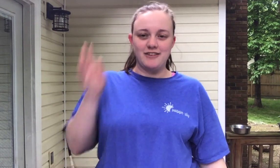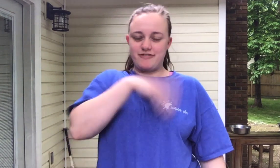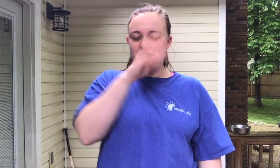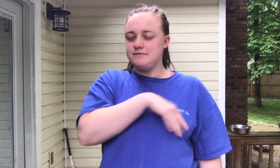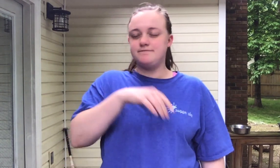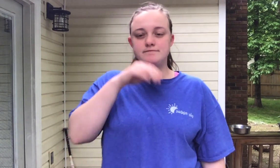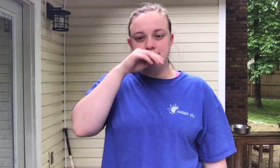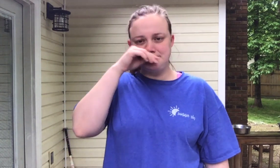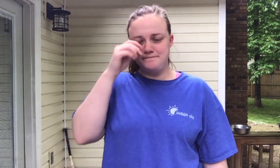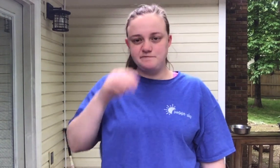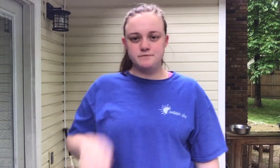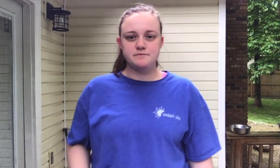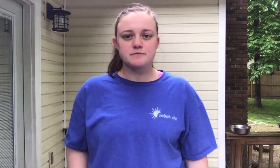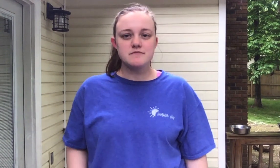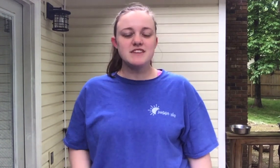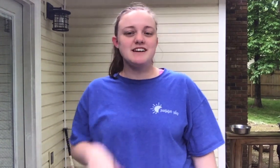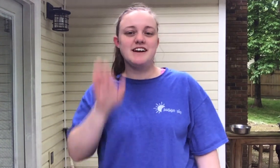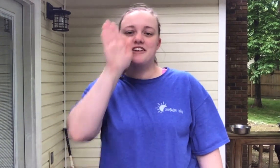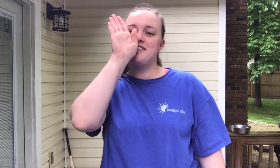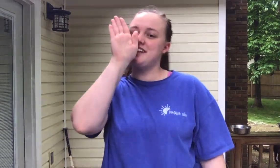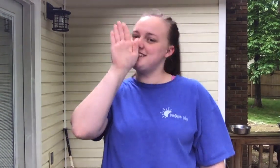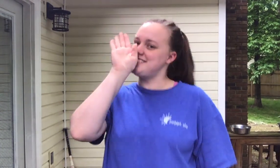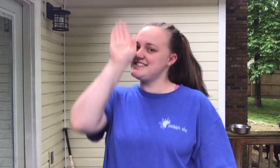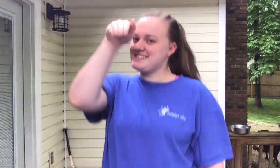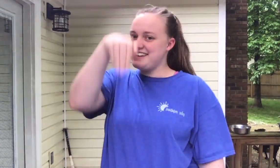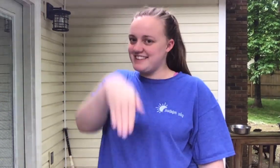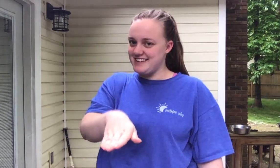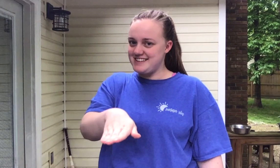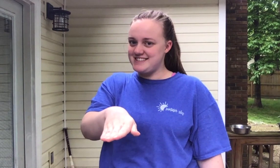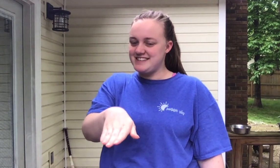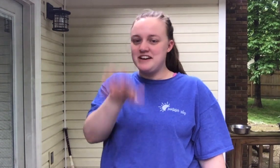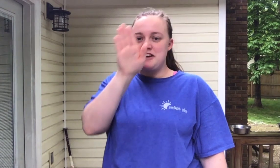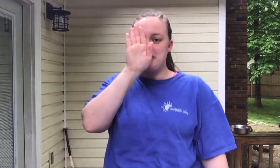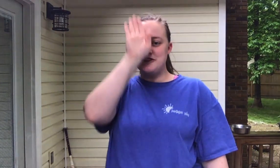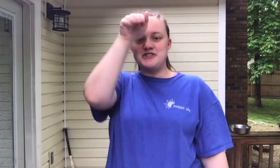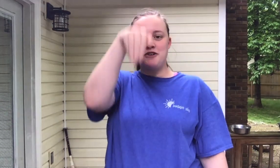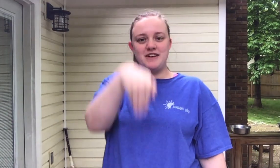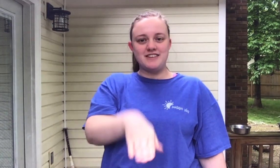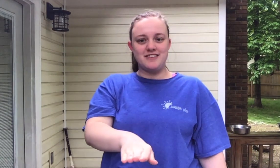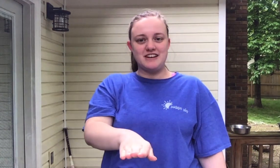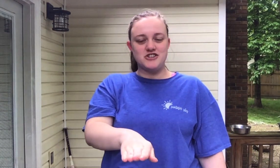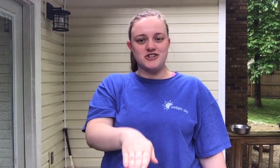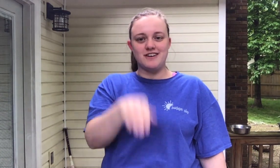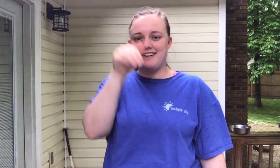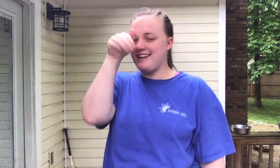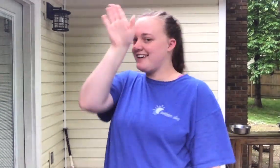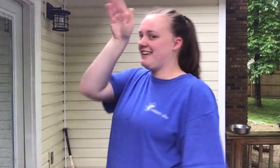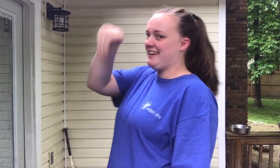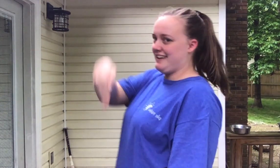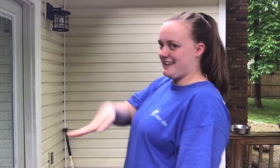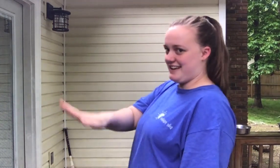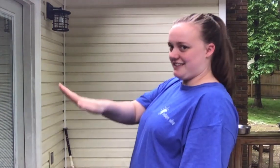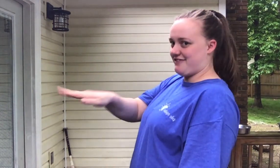elephant. And an elephant is just like this. You're showing their trunk.